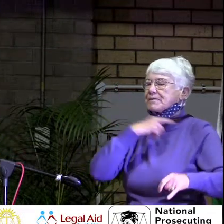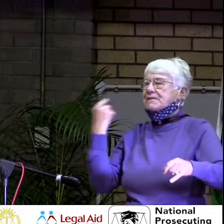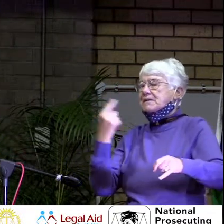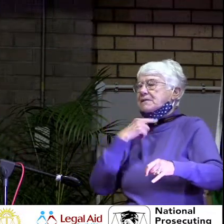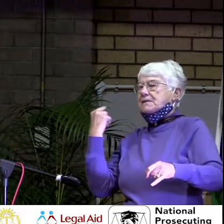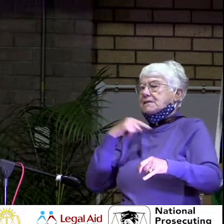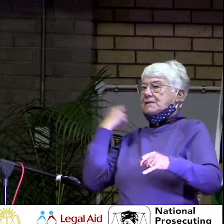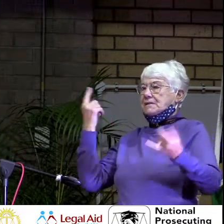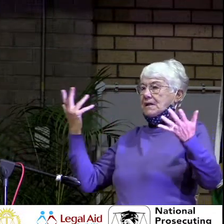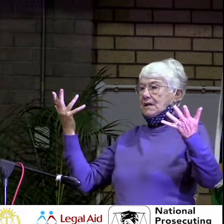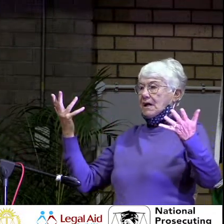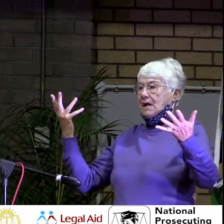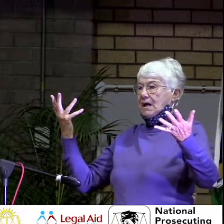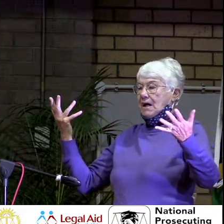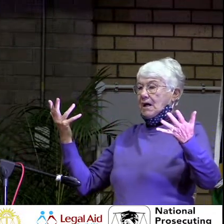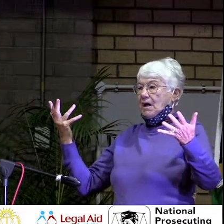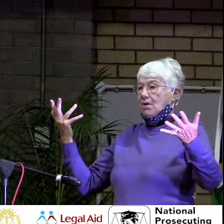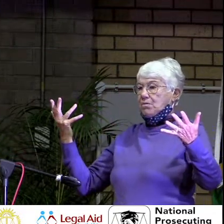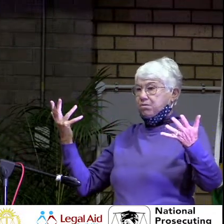murder.